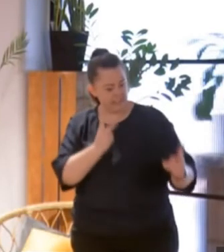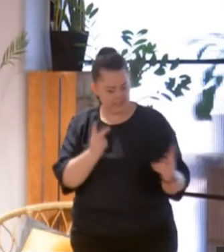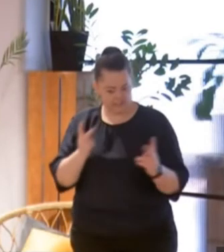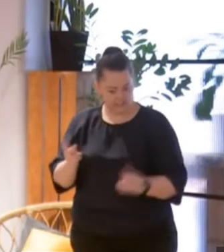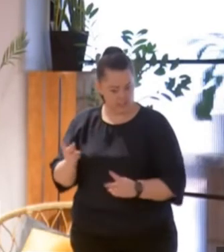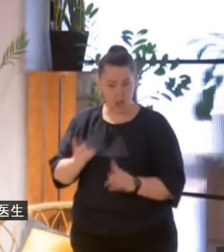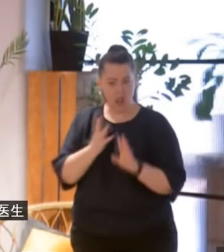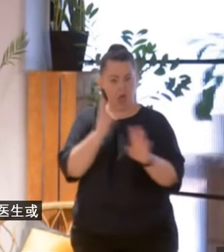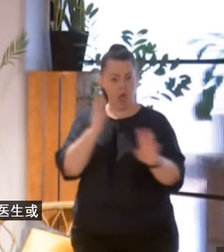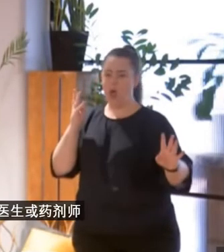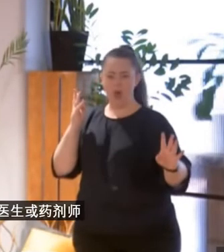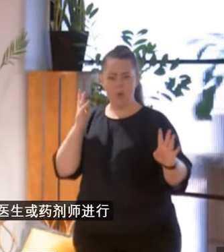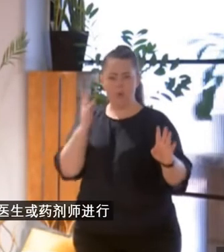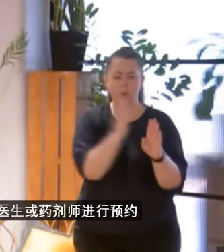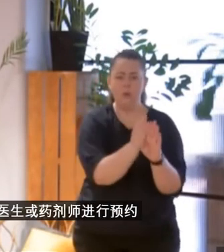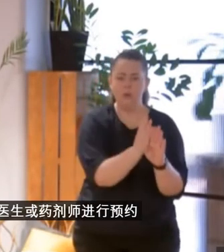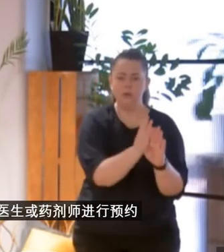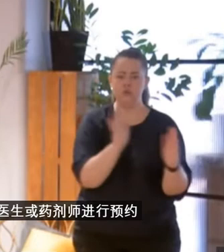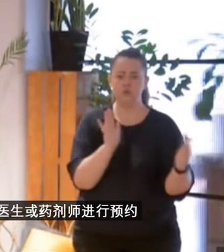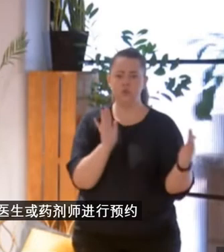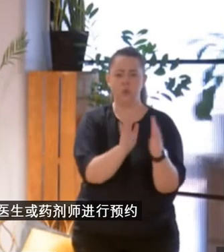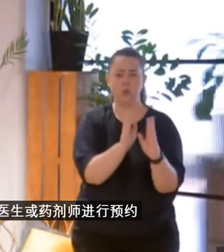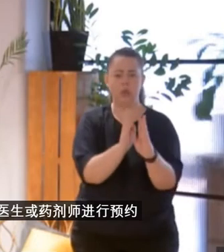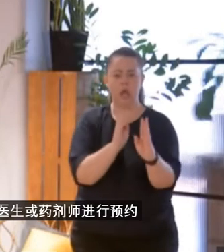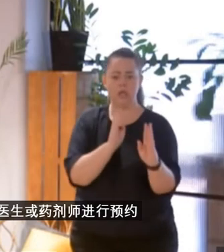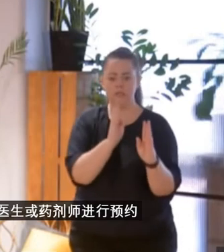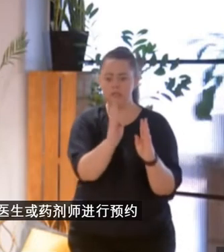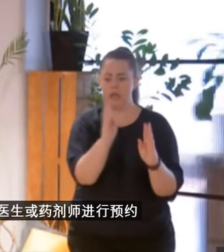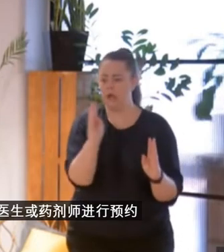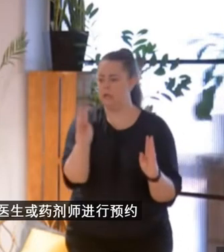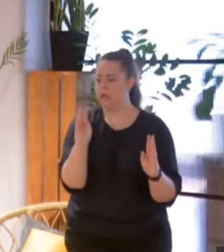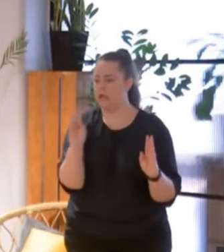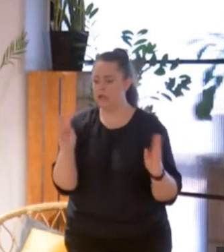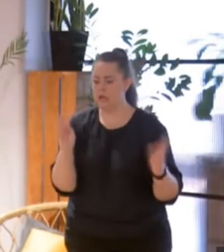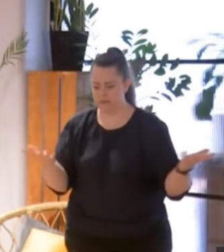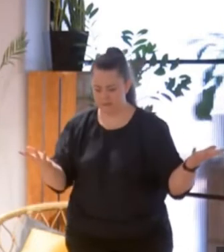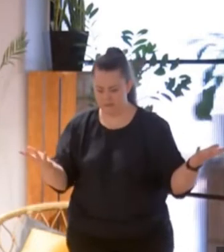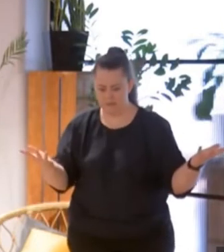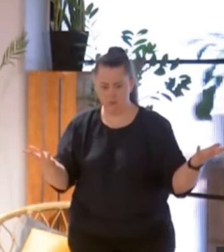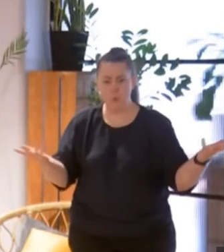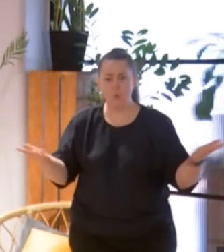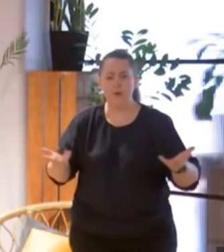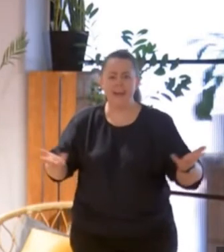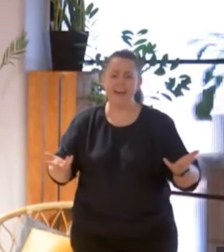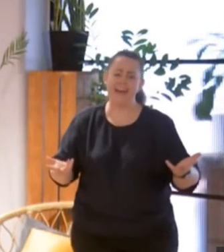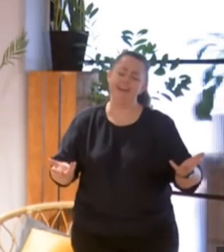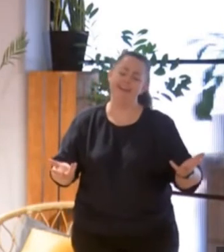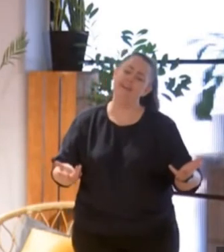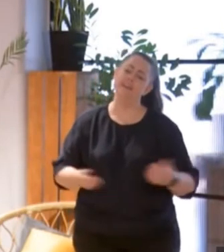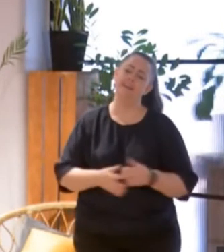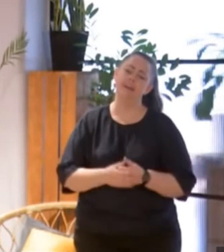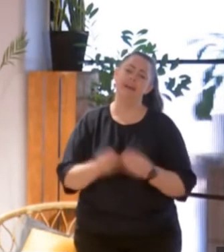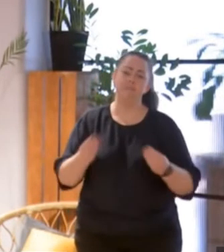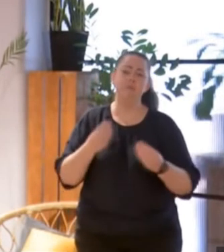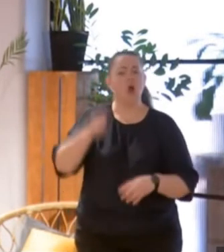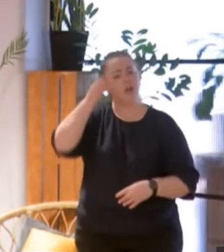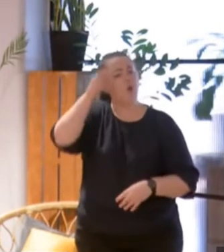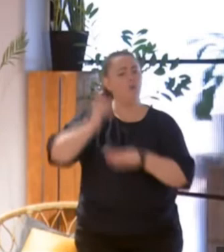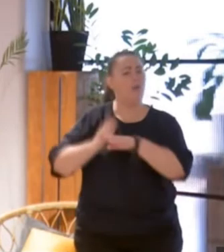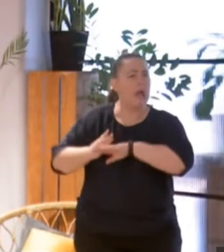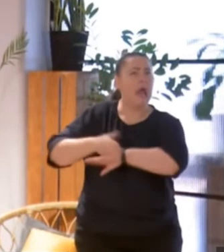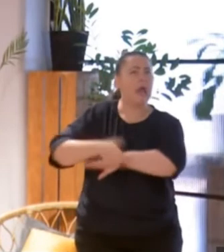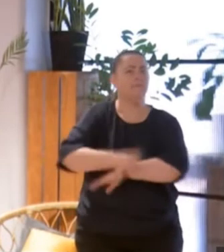through your GP or through your pharmacist. I know people have made efforts for 2 years,